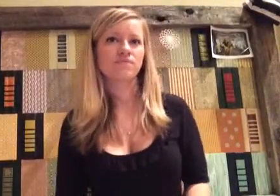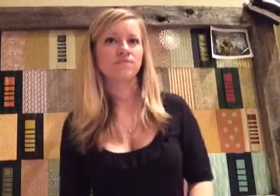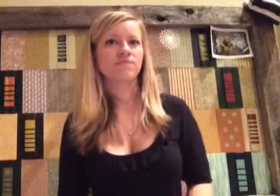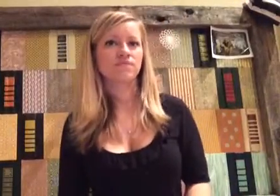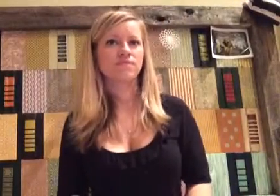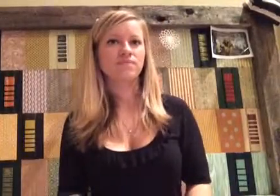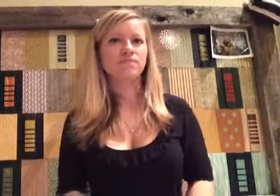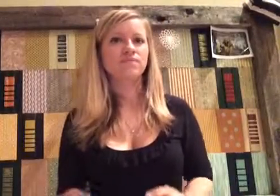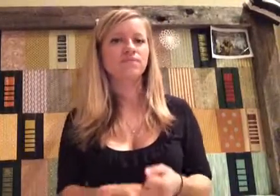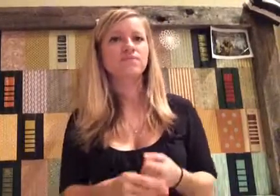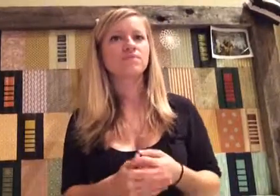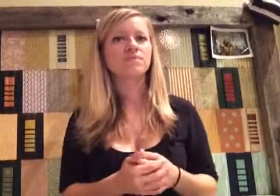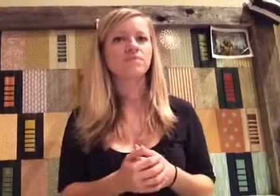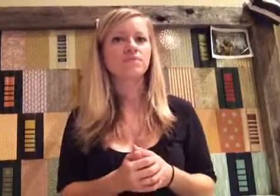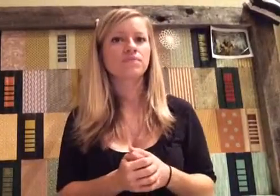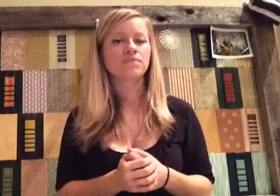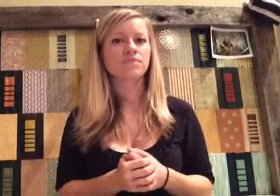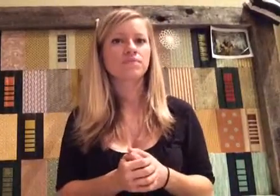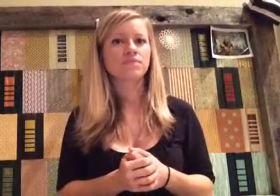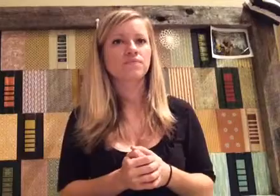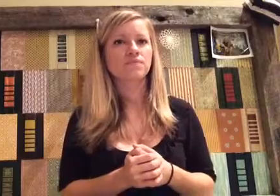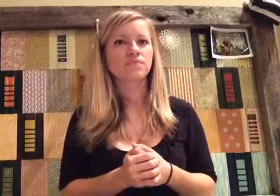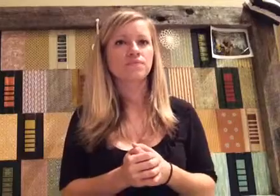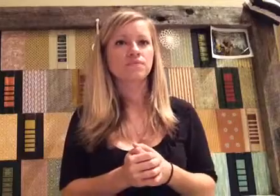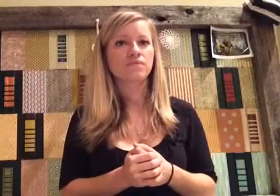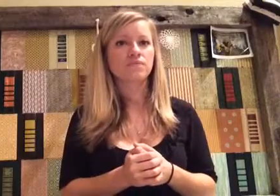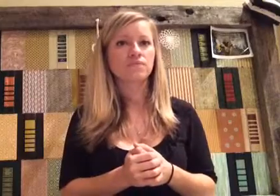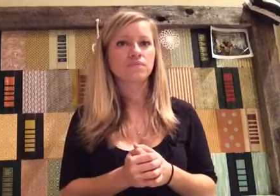All right, let's try this one. In the story Cinderella